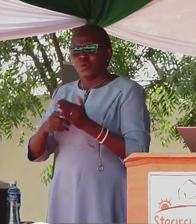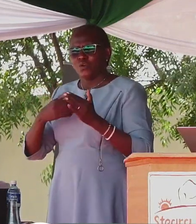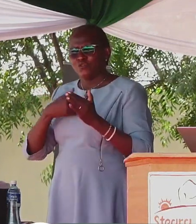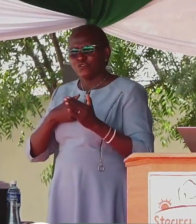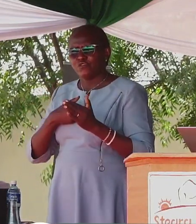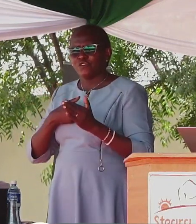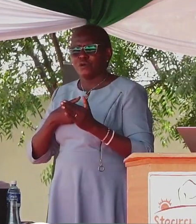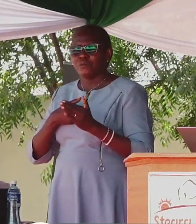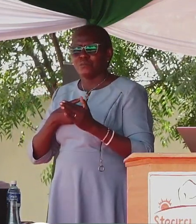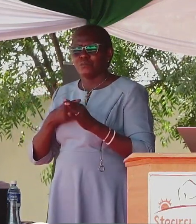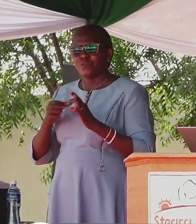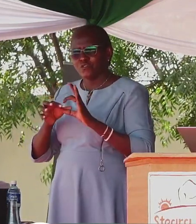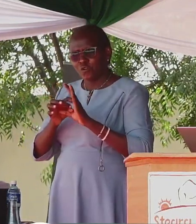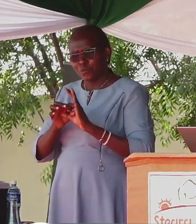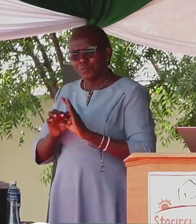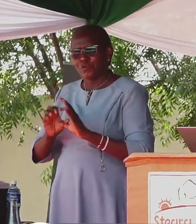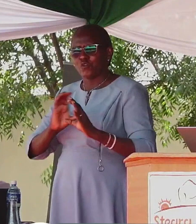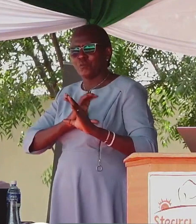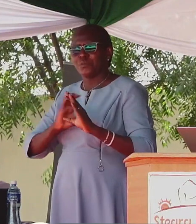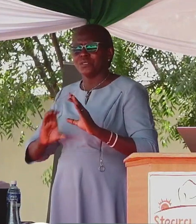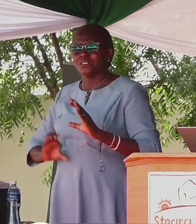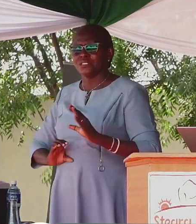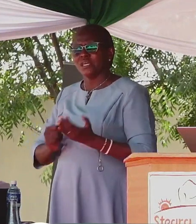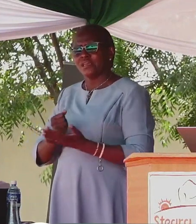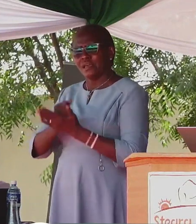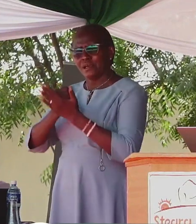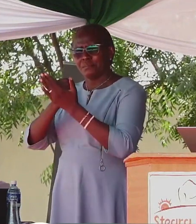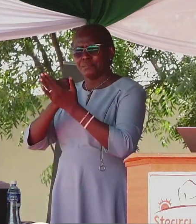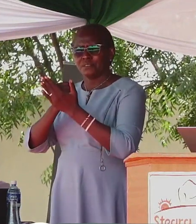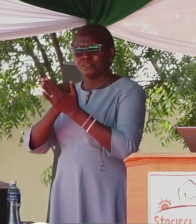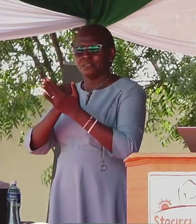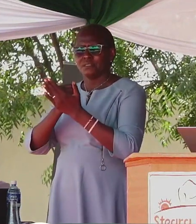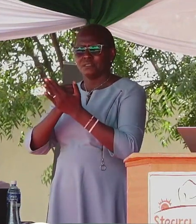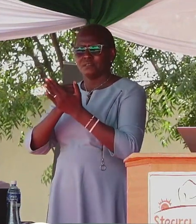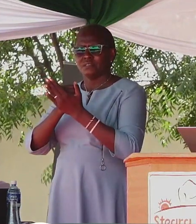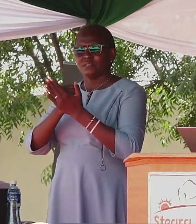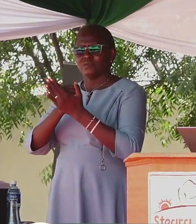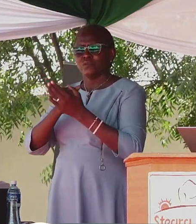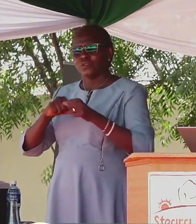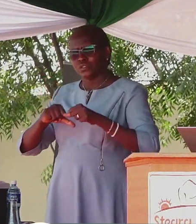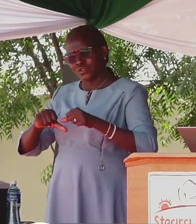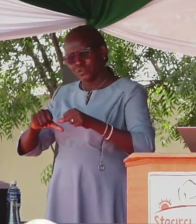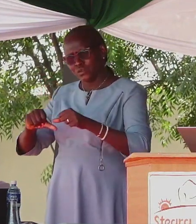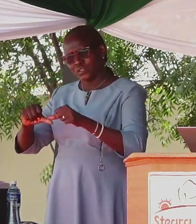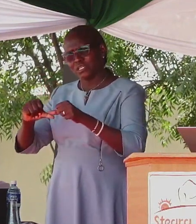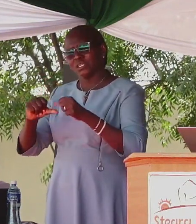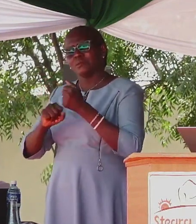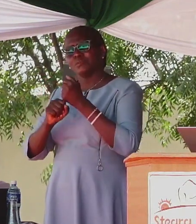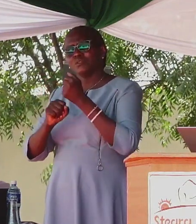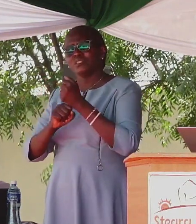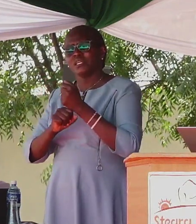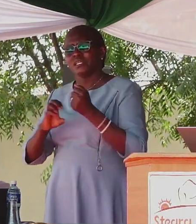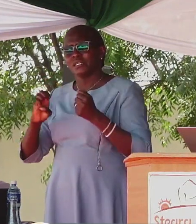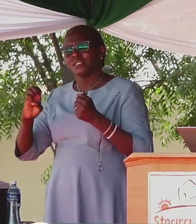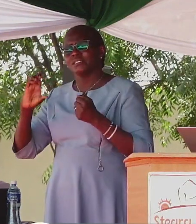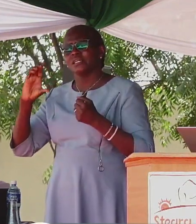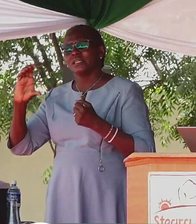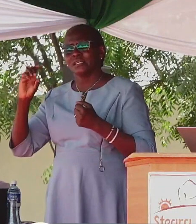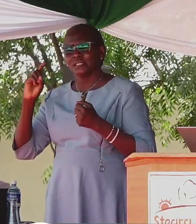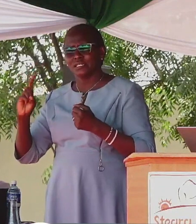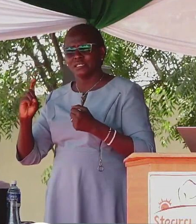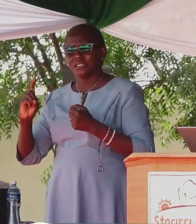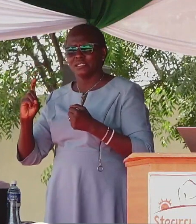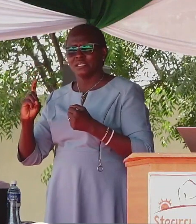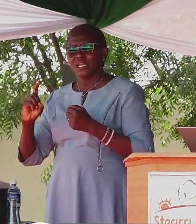multi-sectoral committee that helps us run our ECDs. On some of the